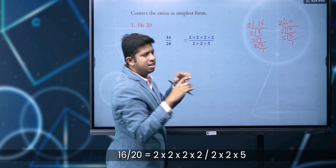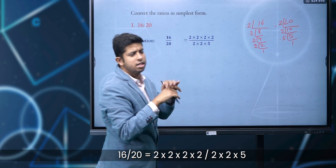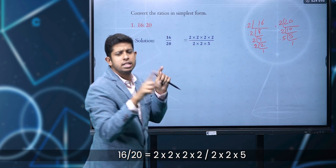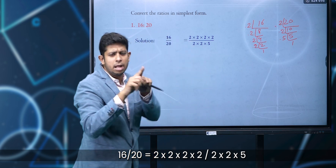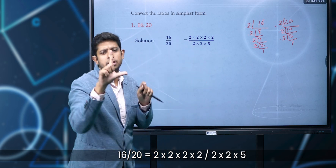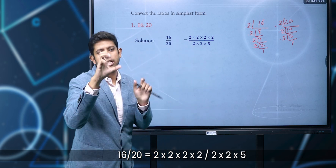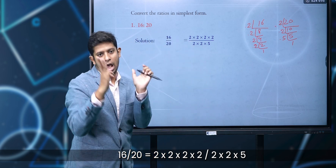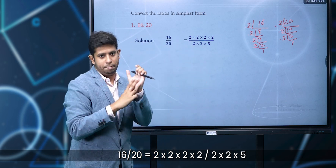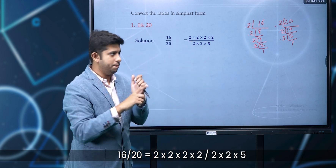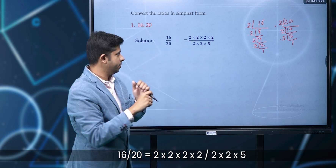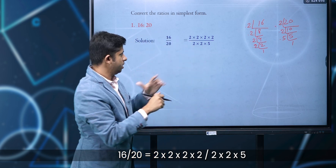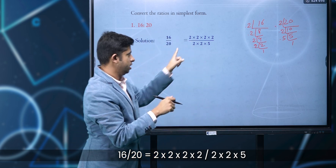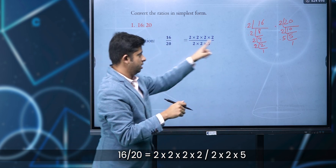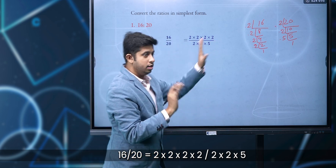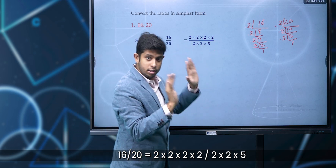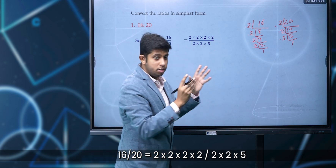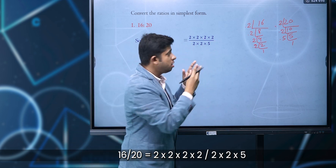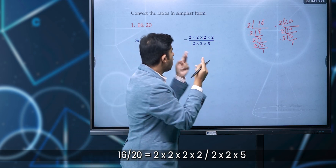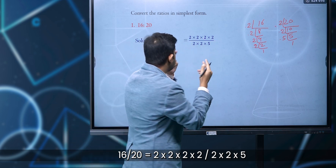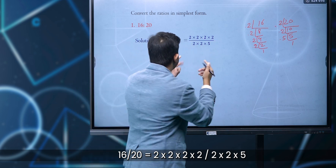2 into 2 into 2 into 2 by 2 into 2 into 5.